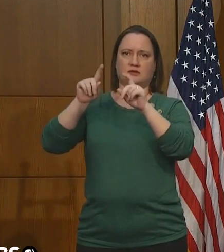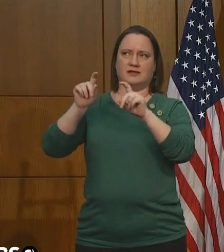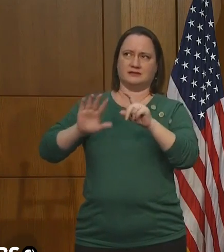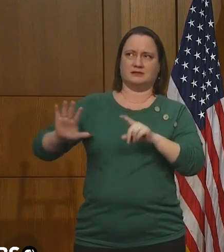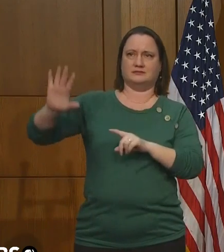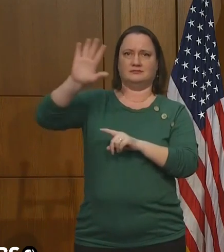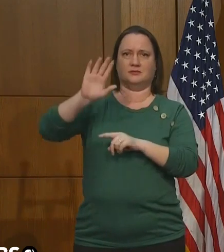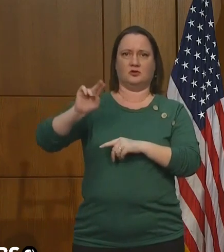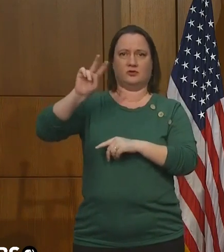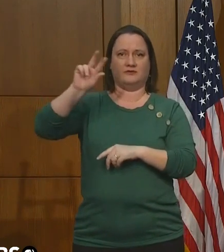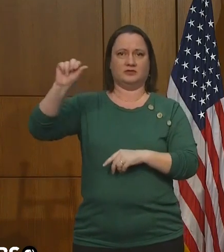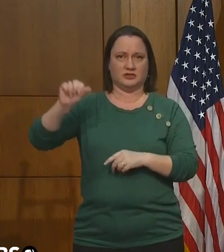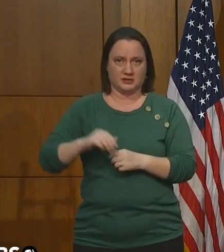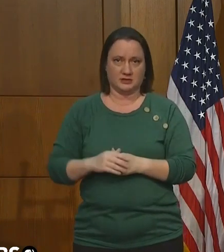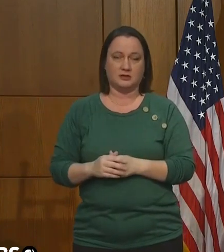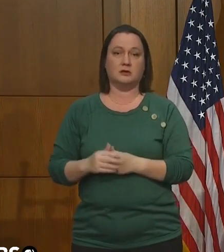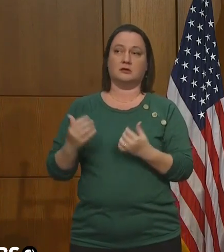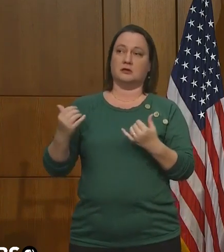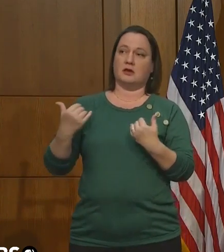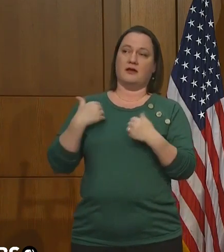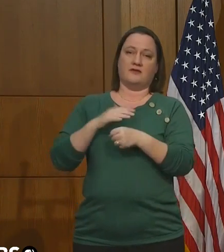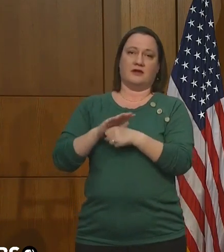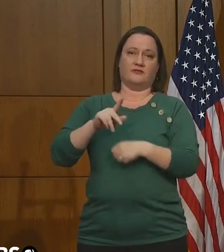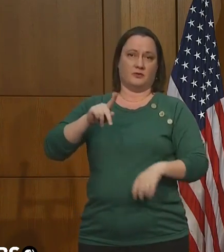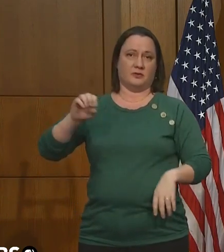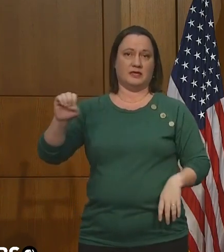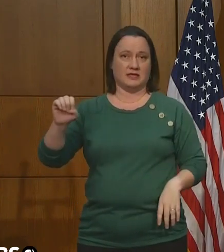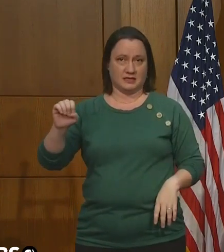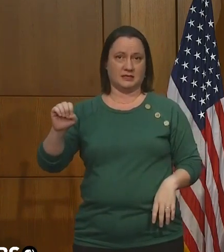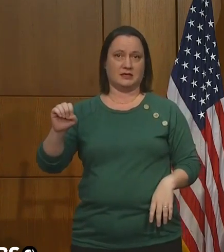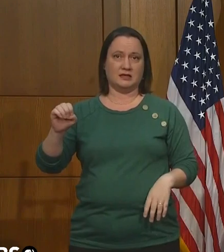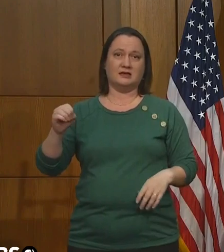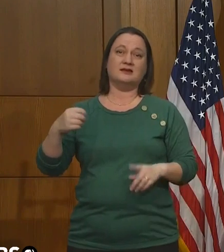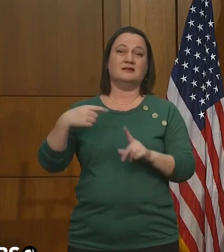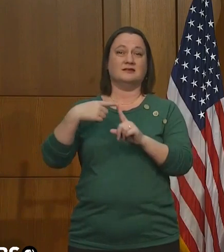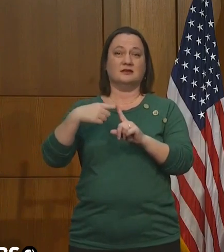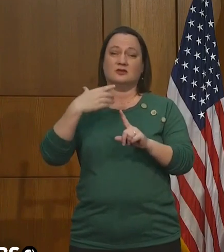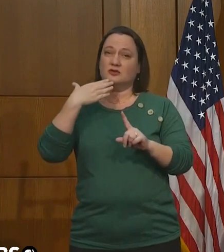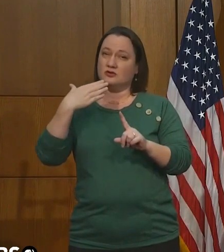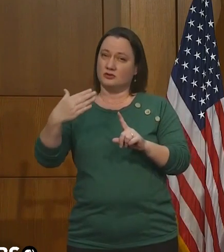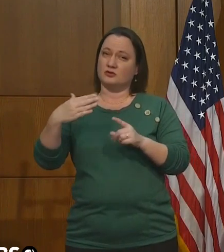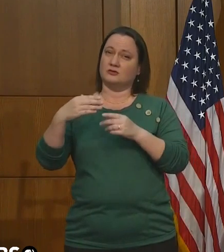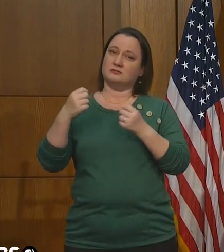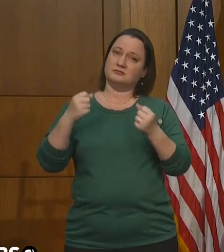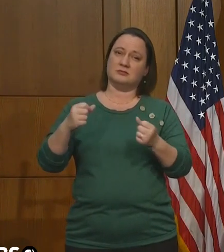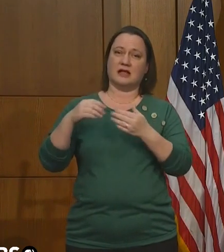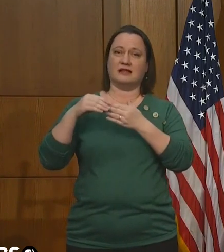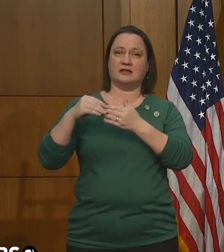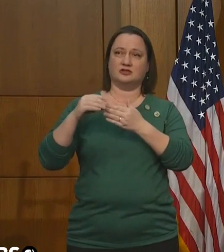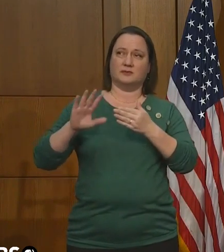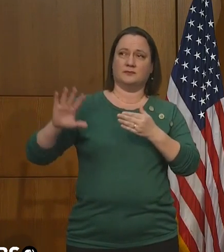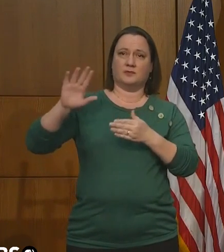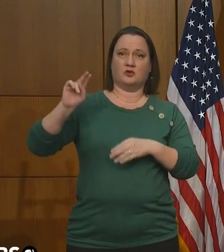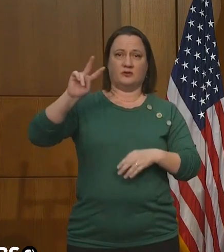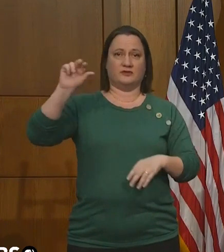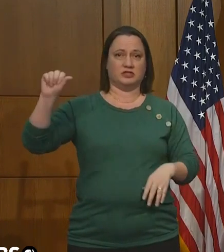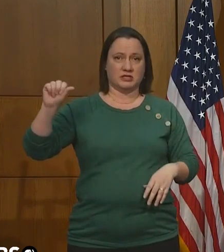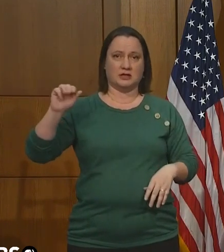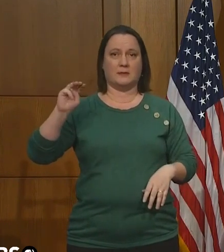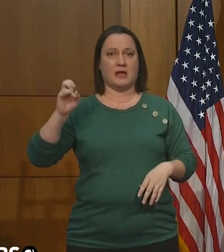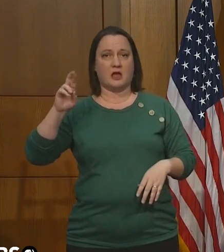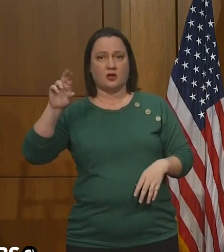Virginia. And we have PPE. So, and we also have great leadership. In Northern Virginia, the mayors and the